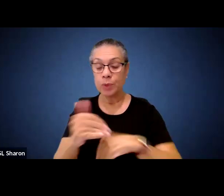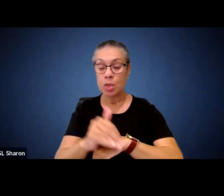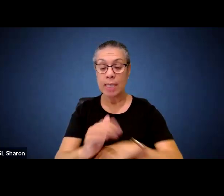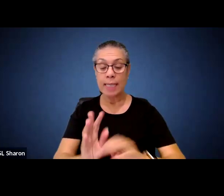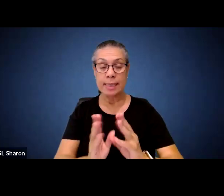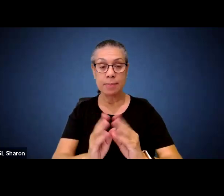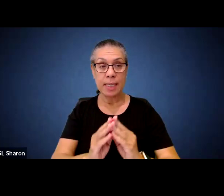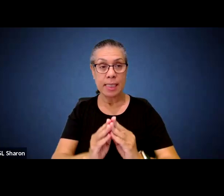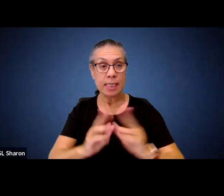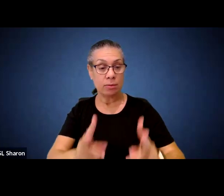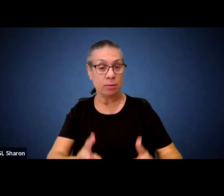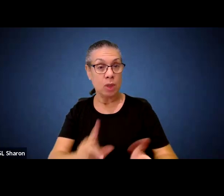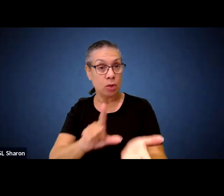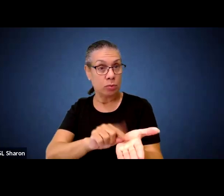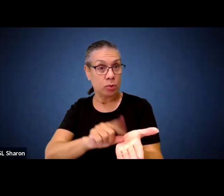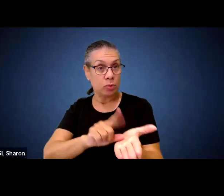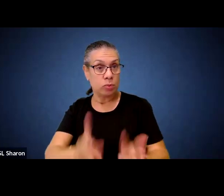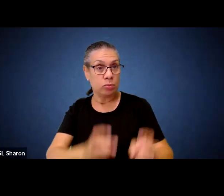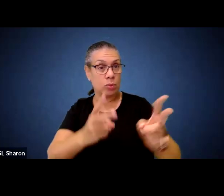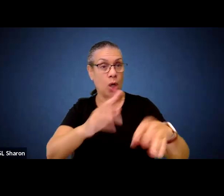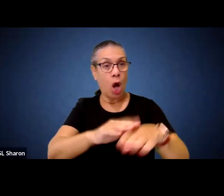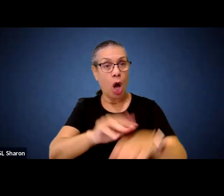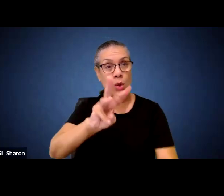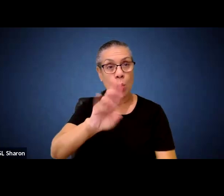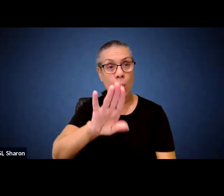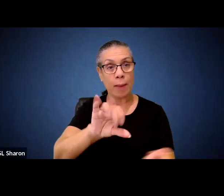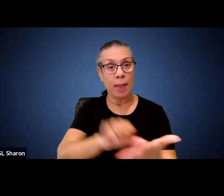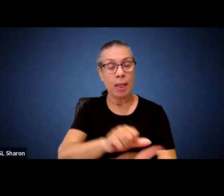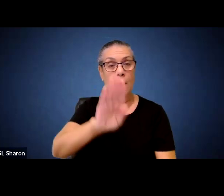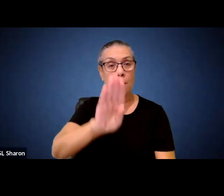documents are posted on the committee's webpage,